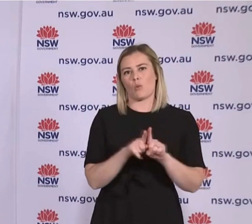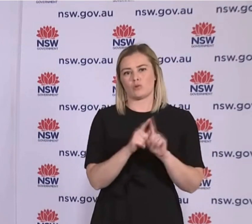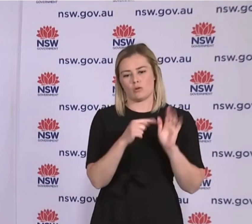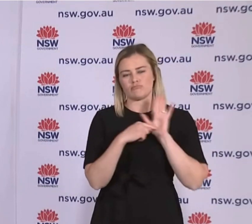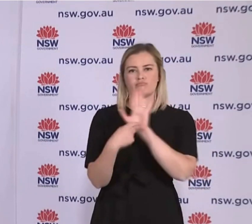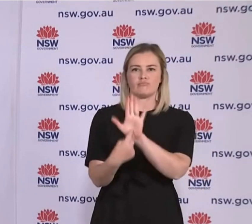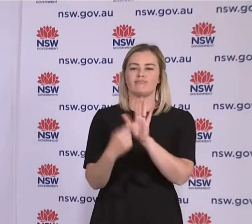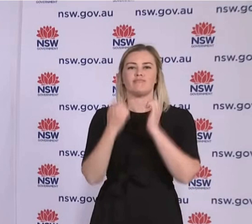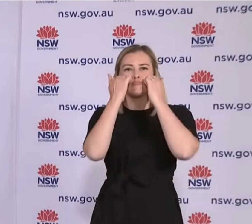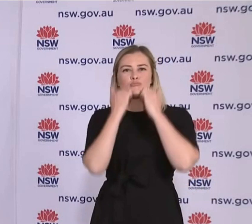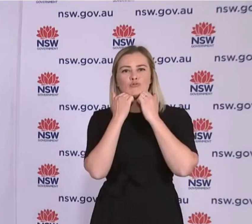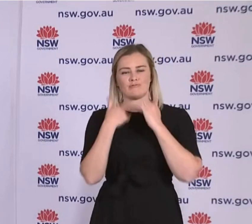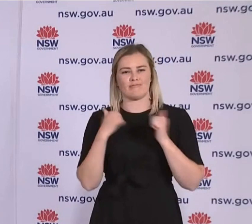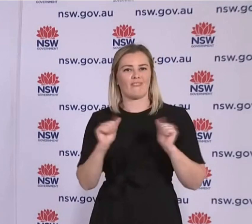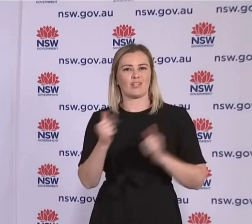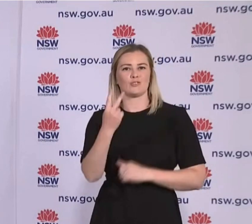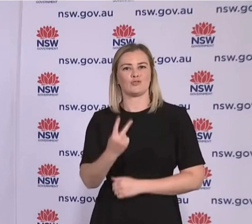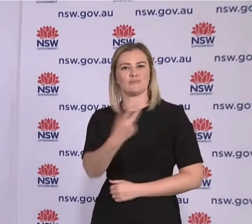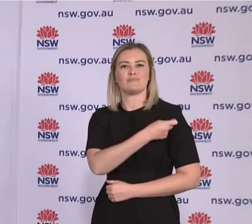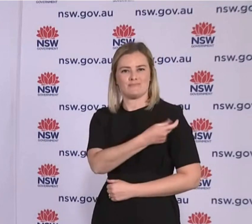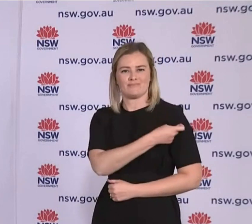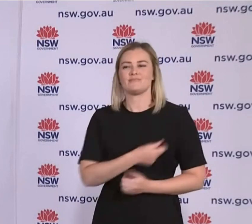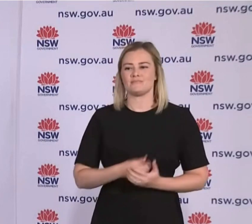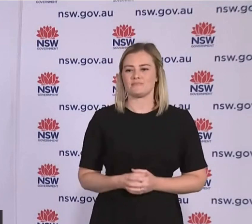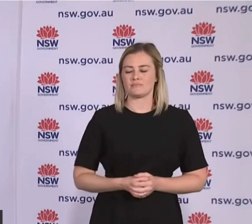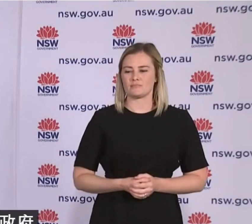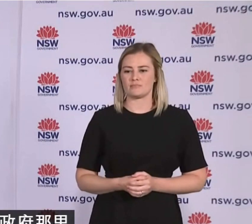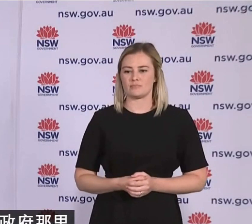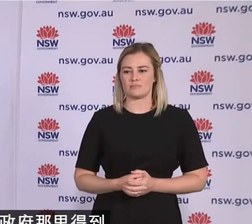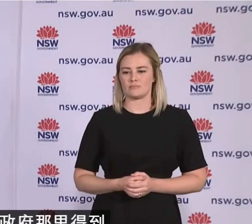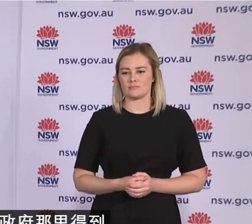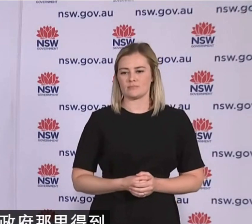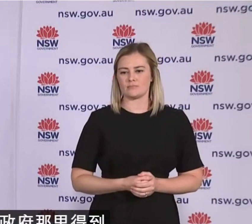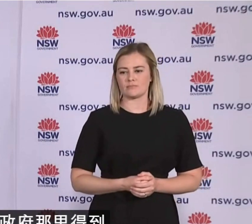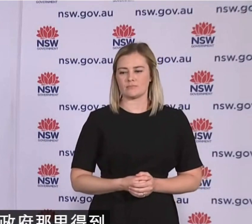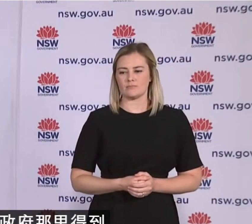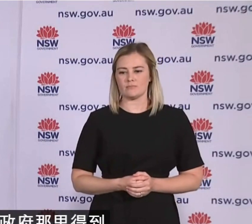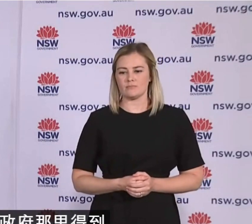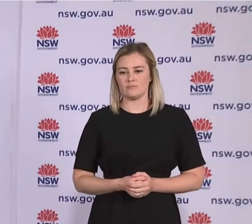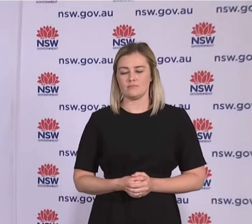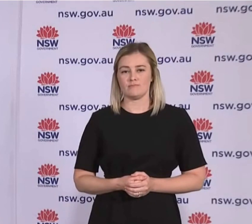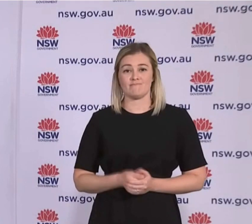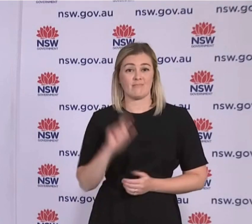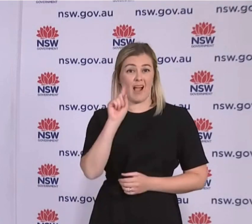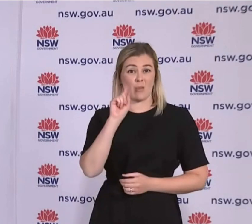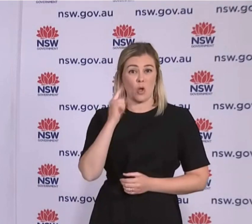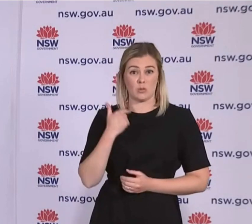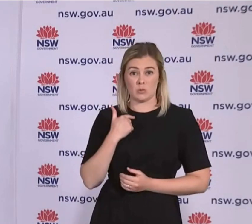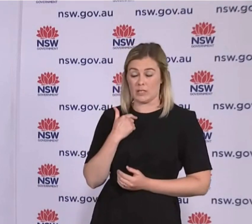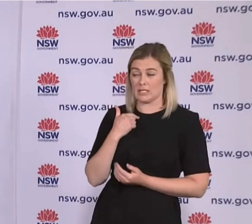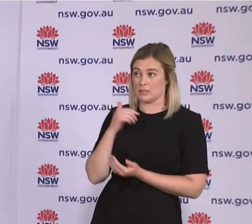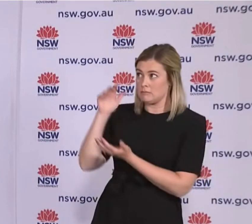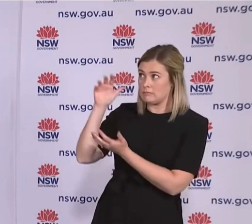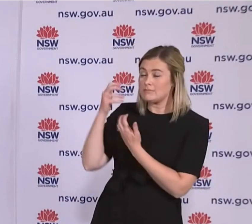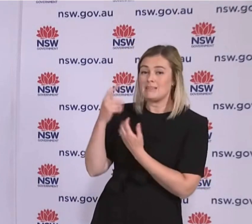your vaccination status. Now, where we're up to so far is we're getting the information from the federal government. Obviously,